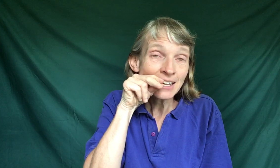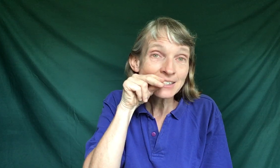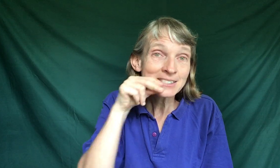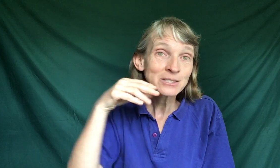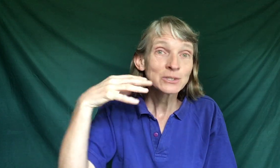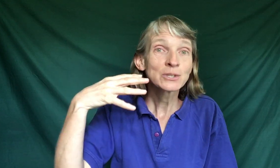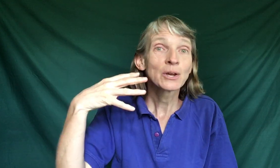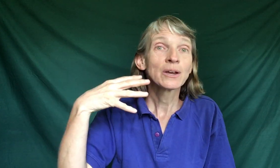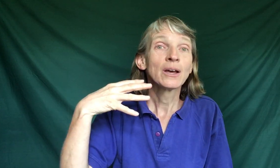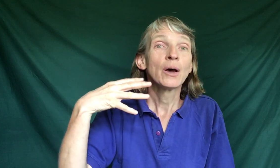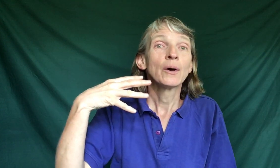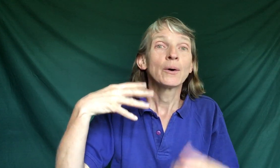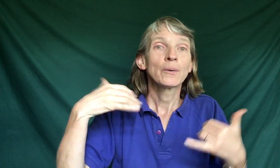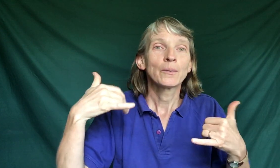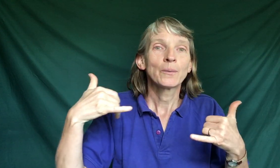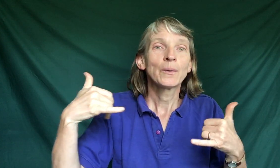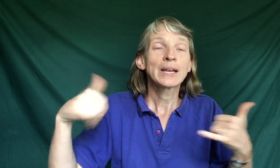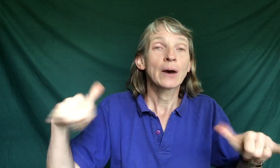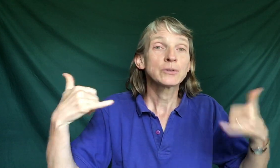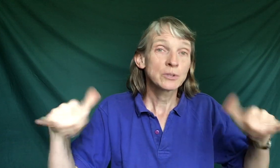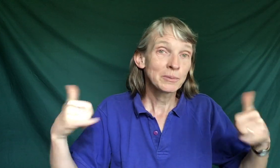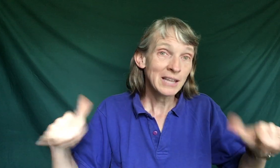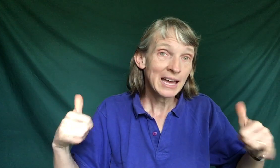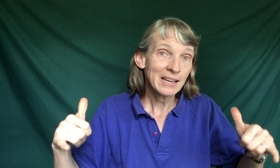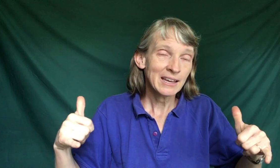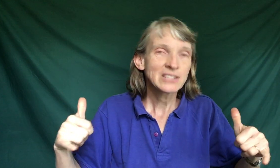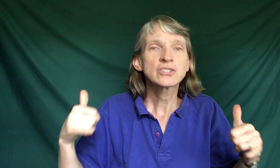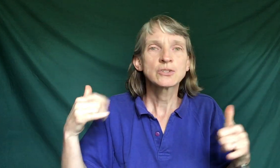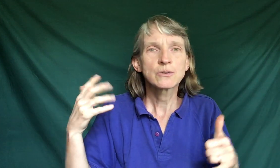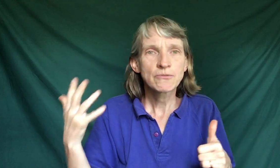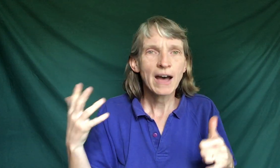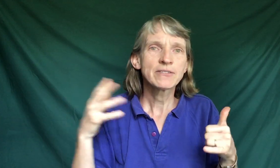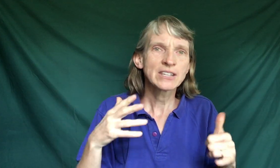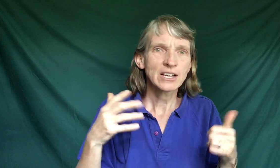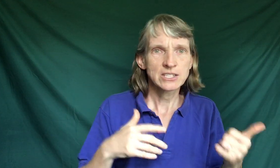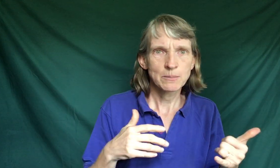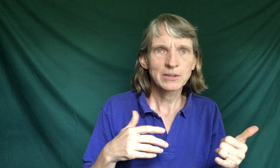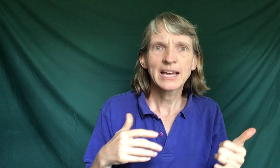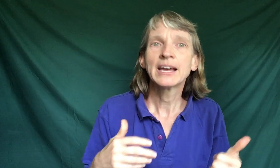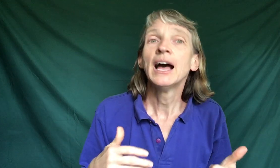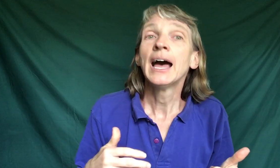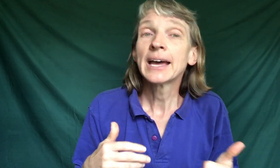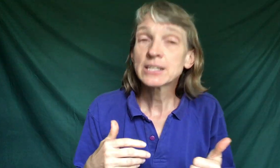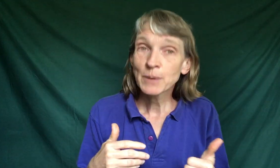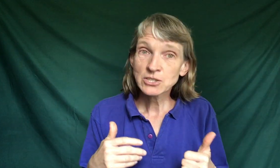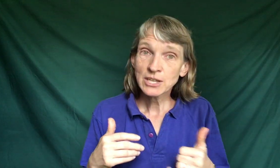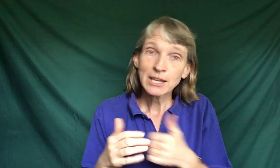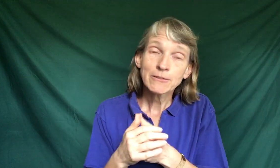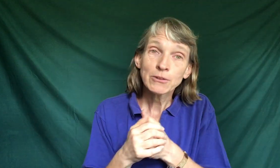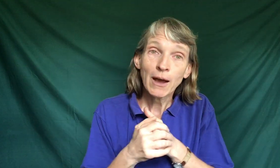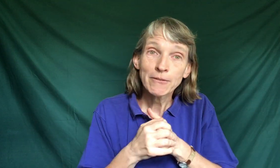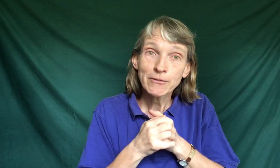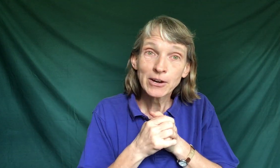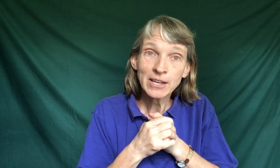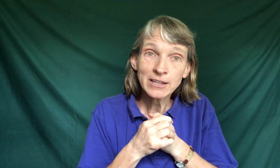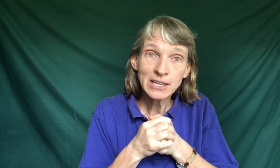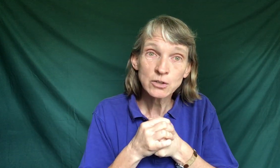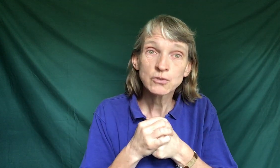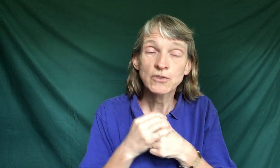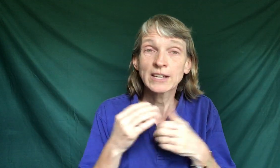ducks went out to play, and just do the five and the ducks and the play. And especially if you have a very young kid who's trying to